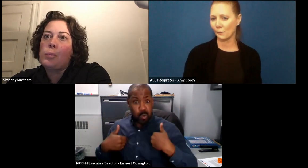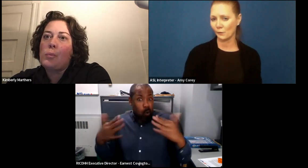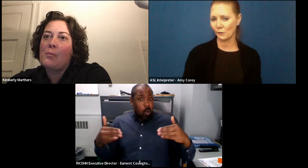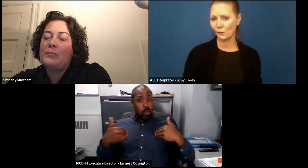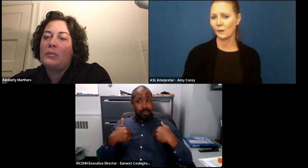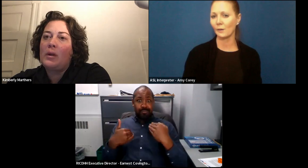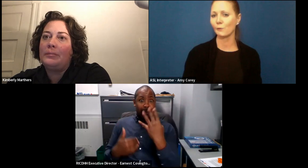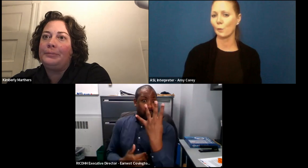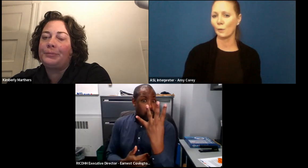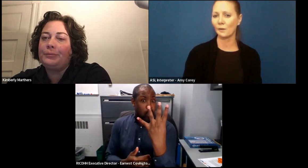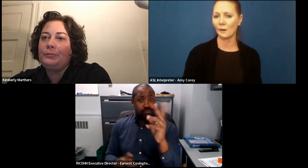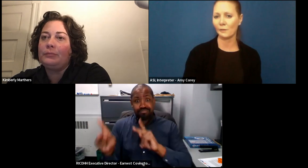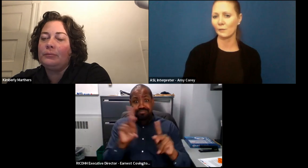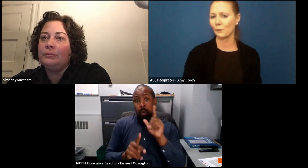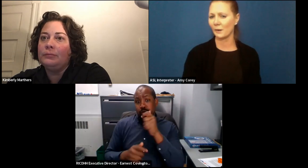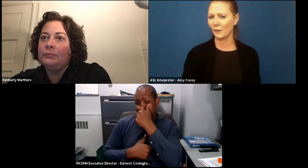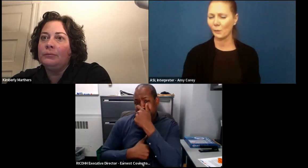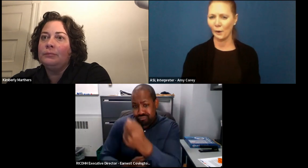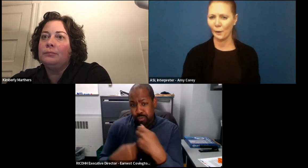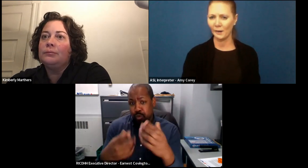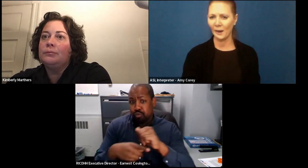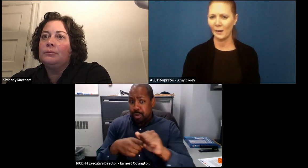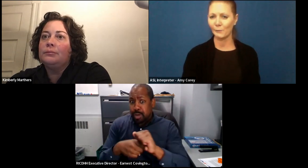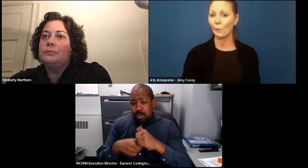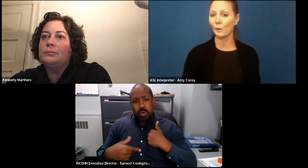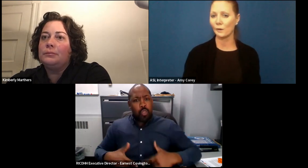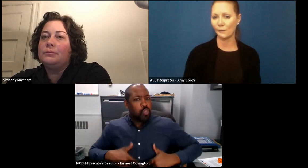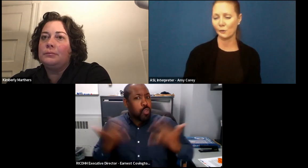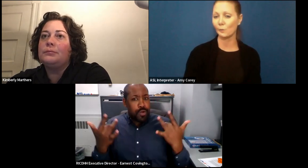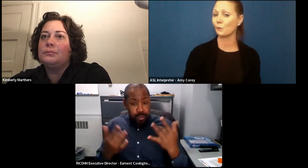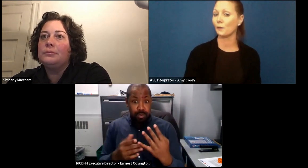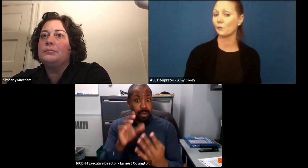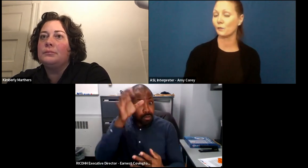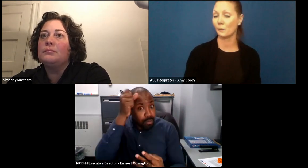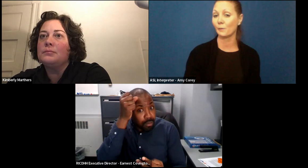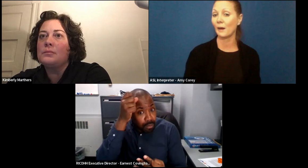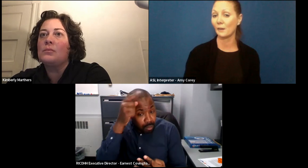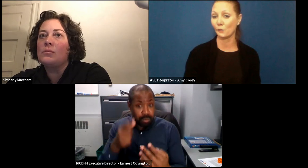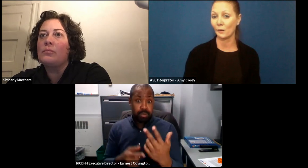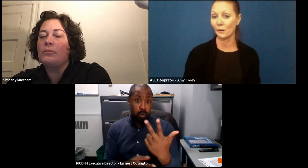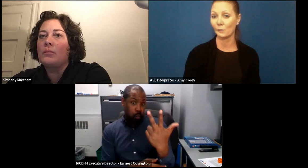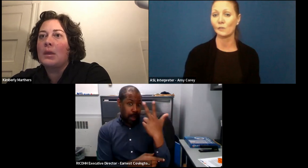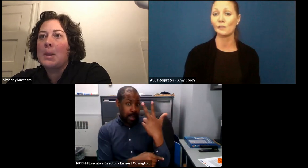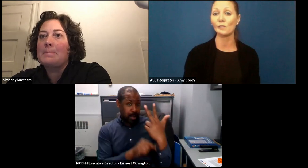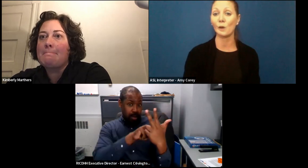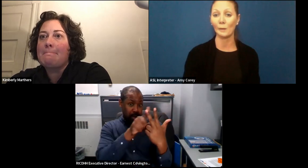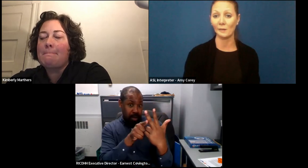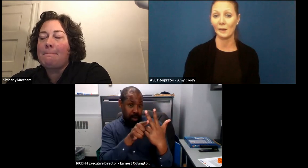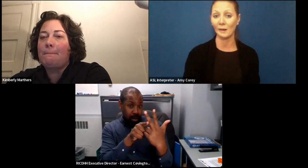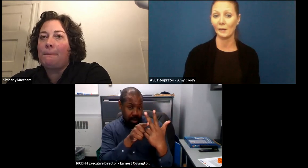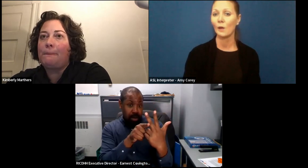doing a diversity training for the deaf, blind. I think we already have 4 individuals who are interested in providing trainings, which is